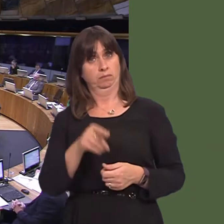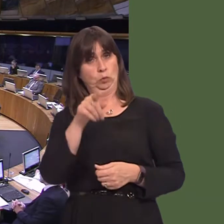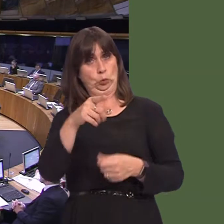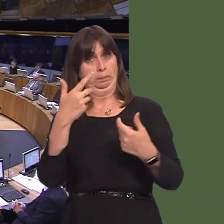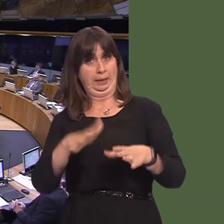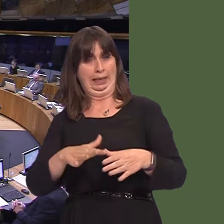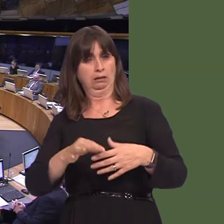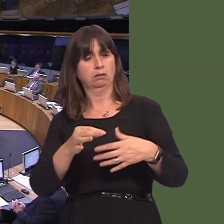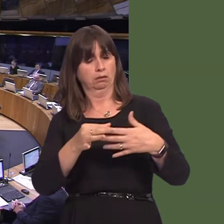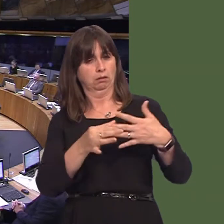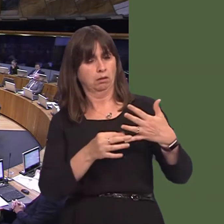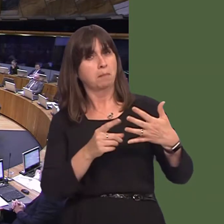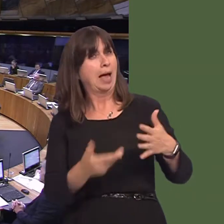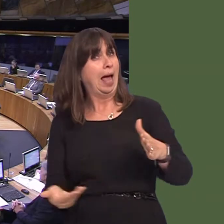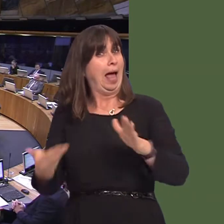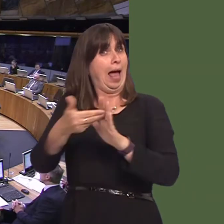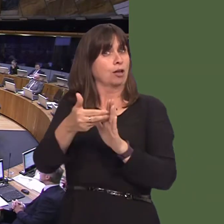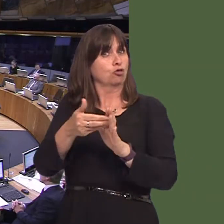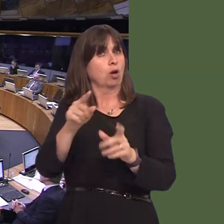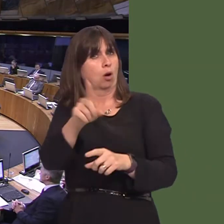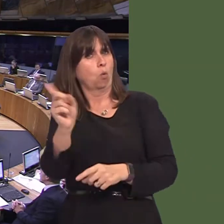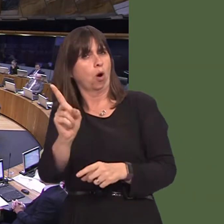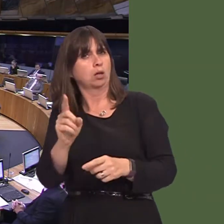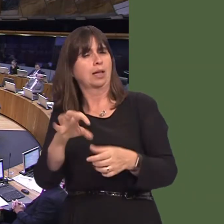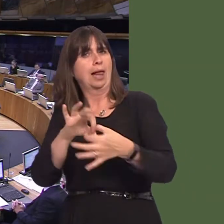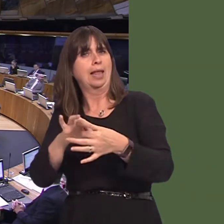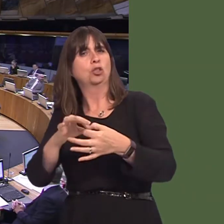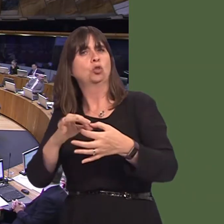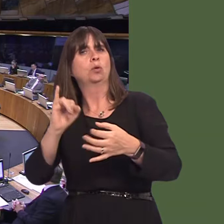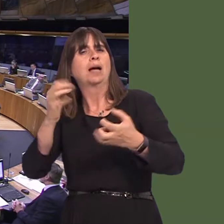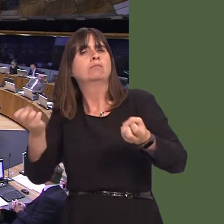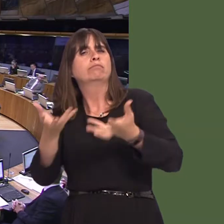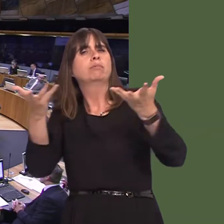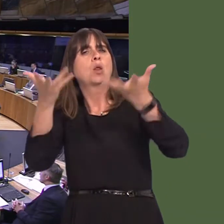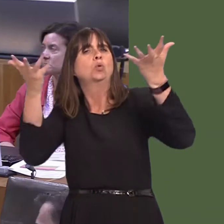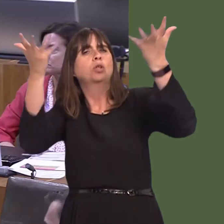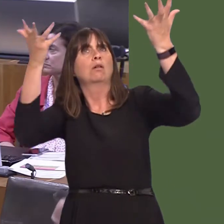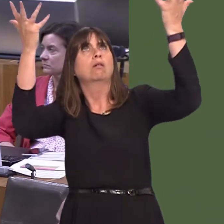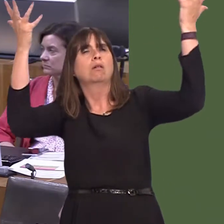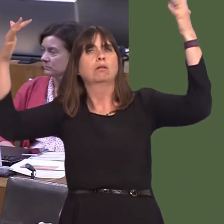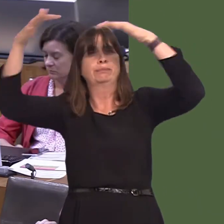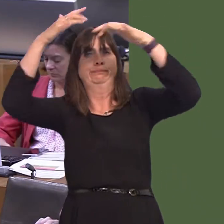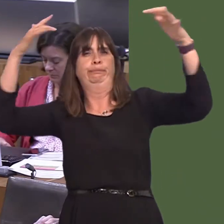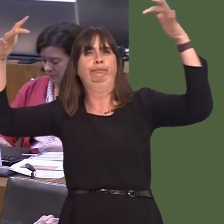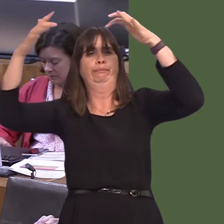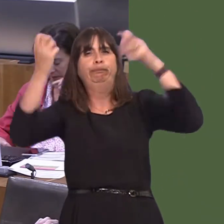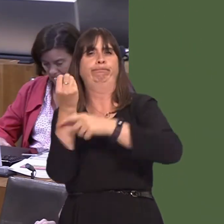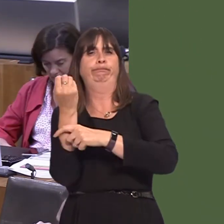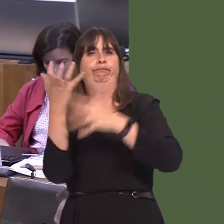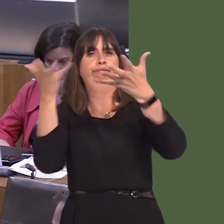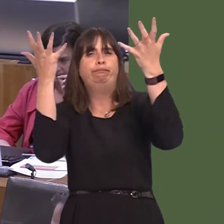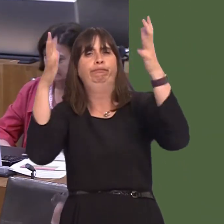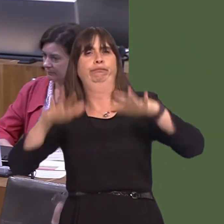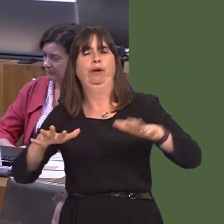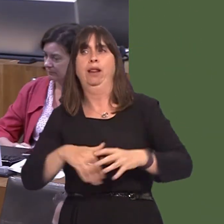Government take to tackle air pollution in Cardiff? Well, we've issued a direction to Cardiff Council requiring them to undertake a feasibility study to identify